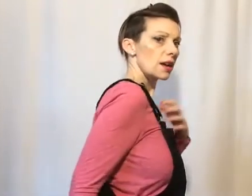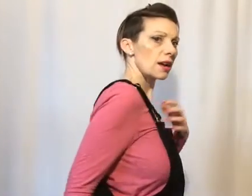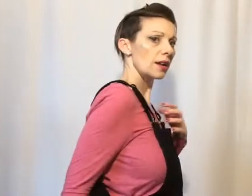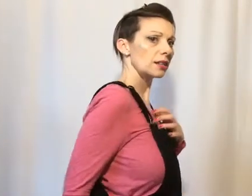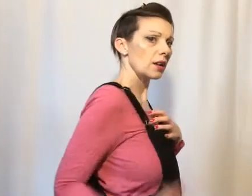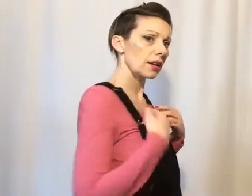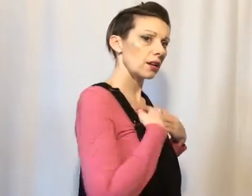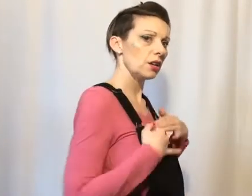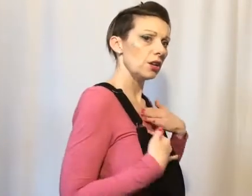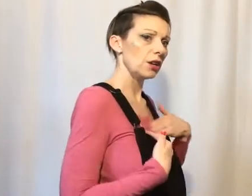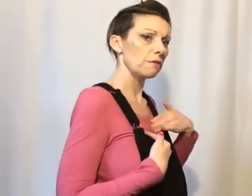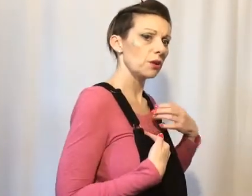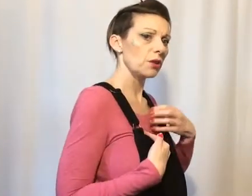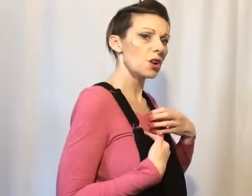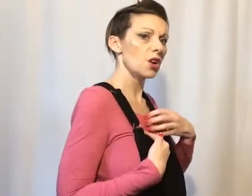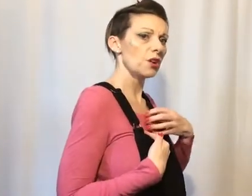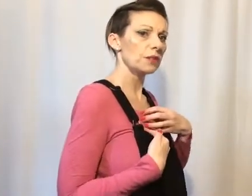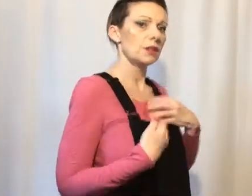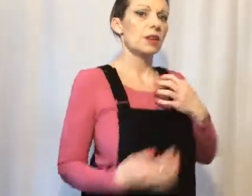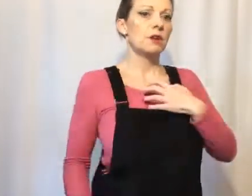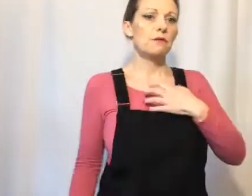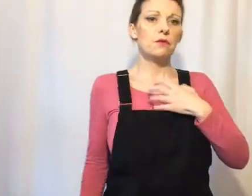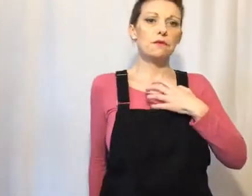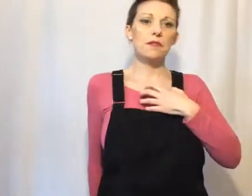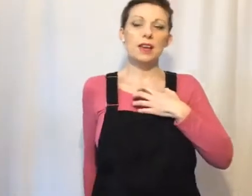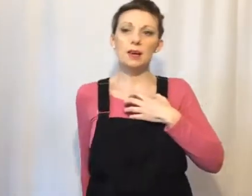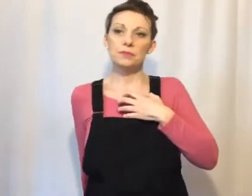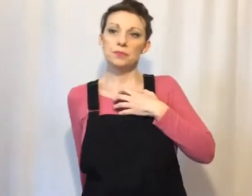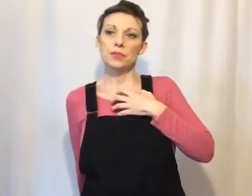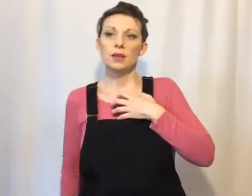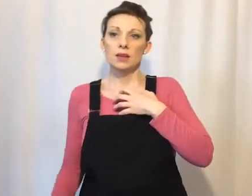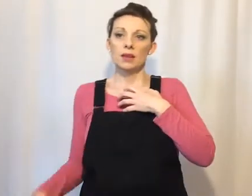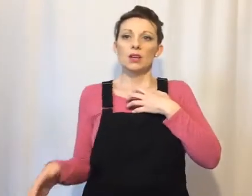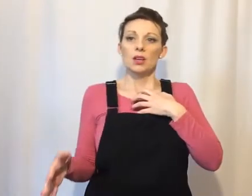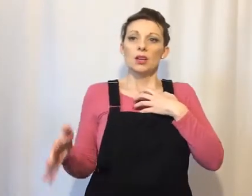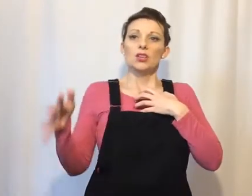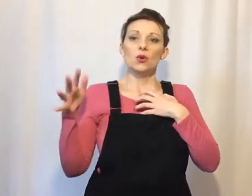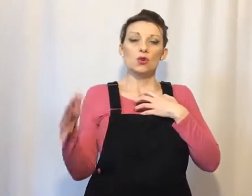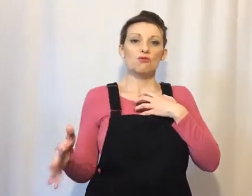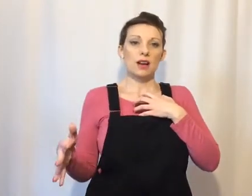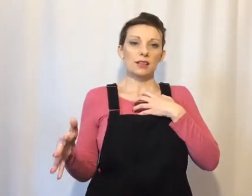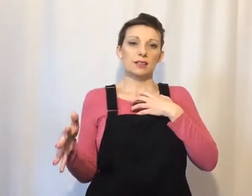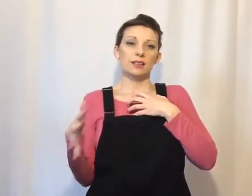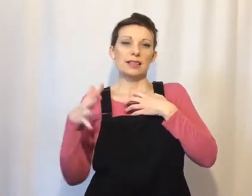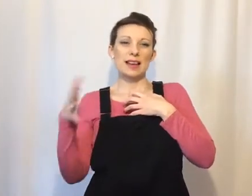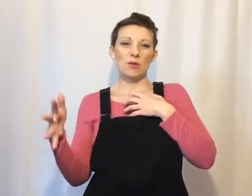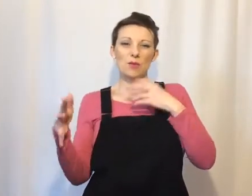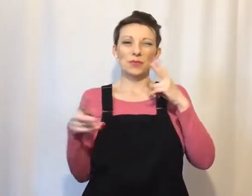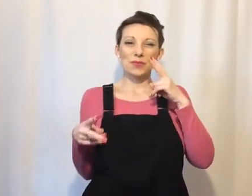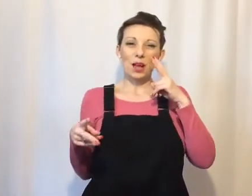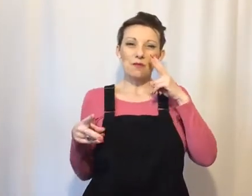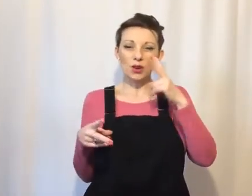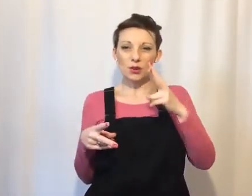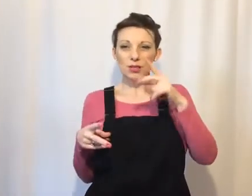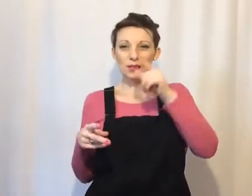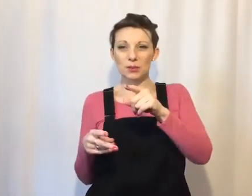there and it's like, you know, you can feel the nerves. For fear, your grace. Now, I've looked at this